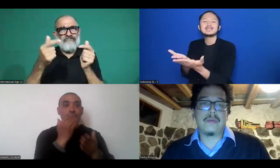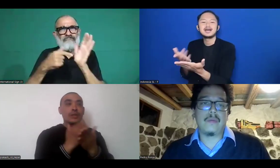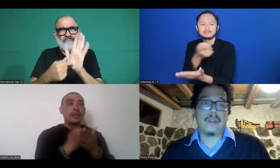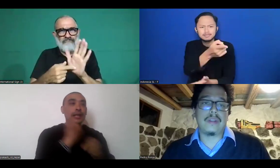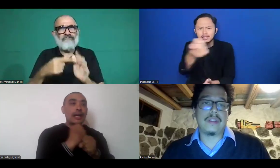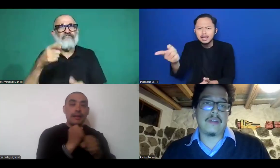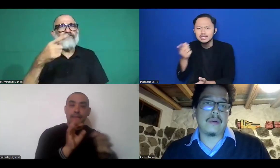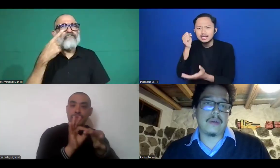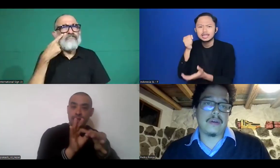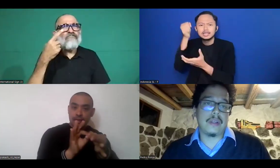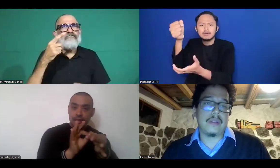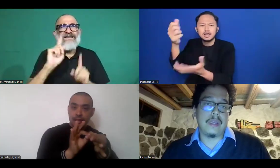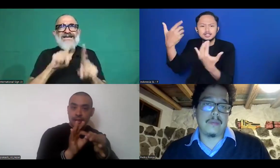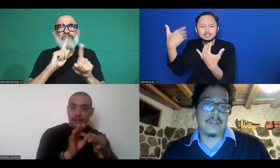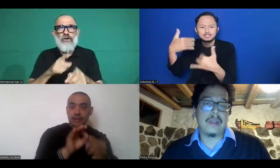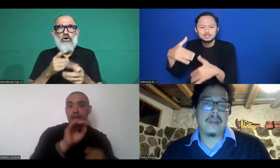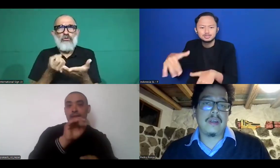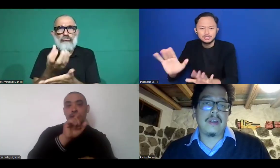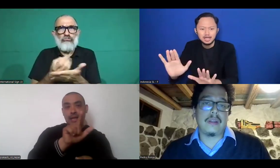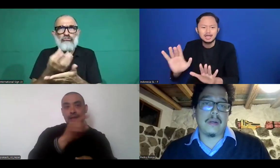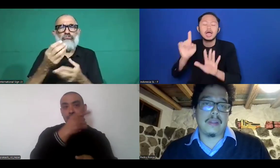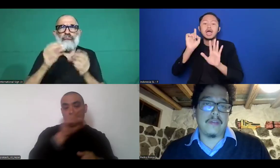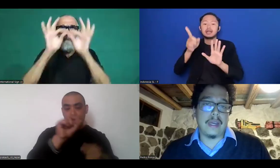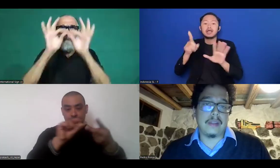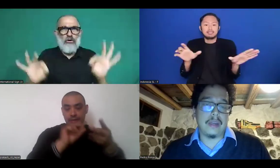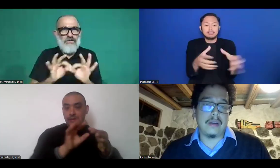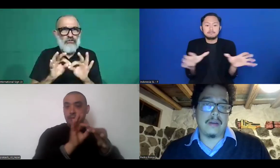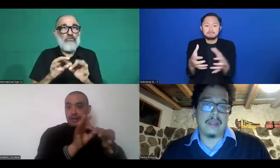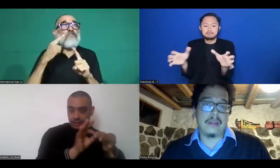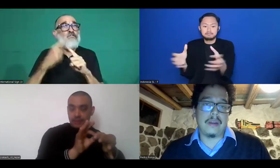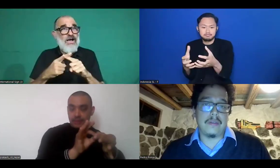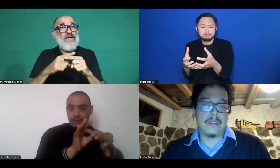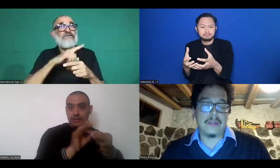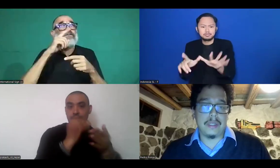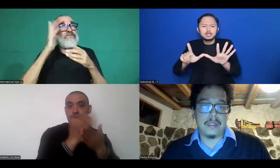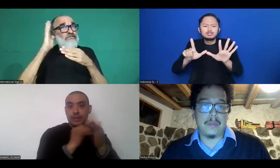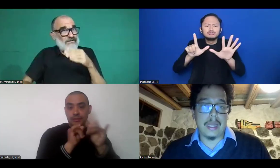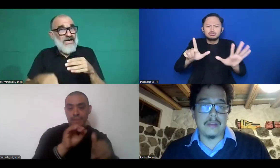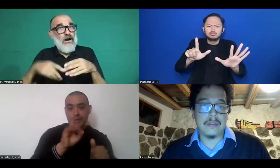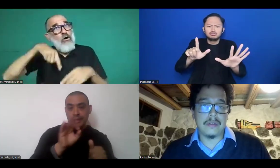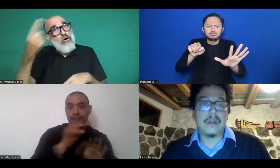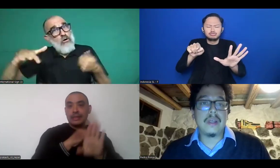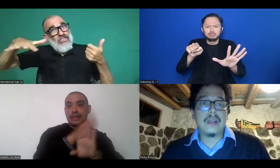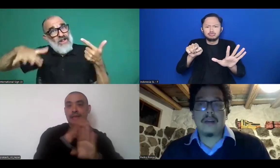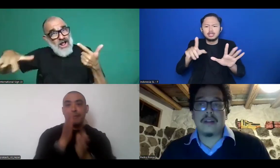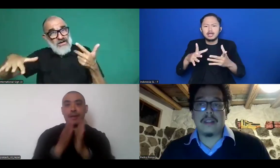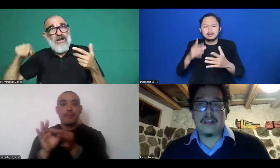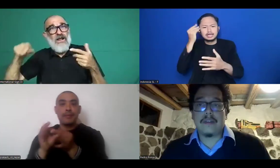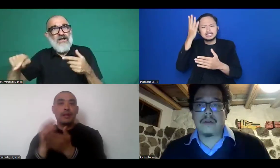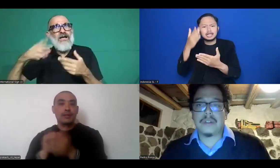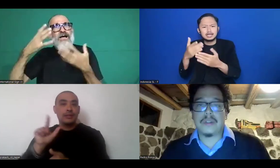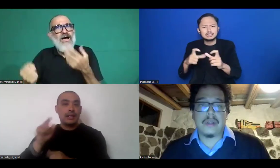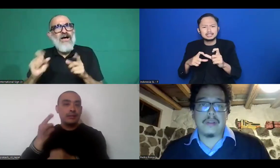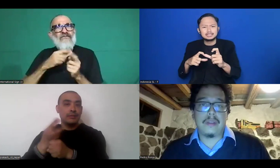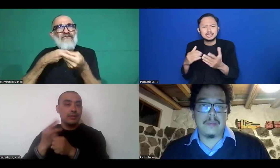aligns with the 7 cross-cutting themes that are defined in DRF's strategic plan. So these